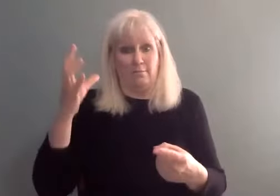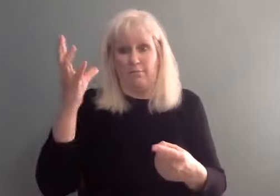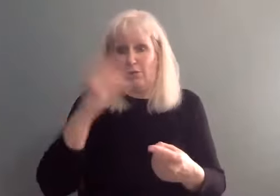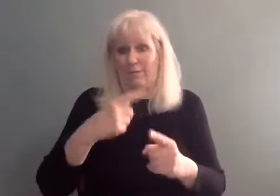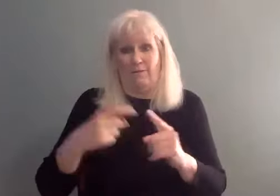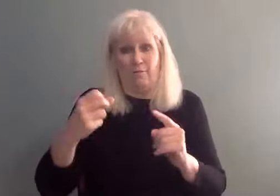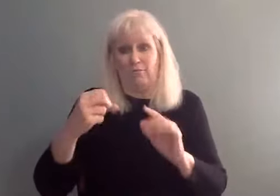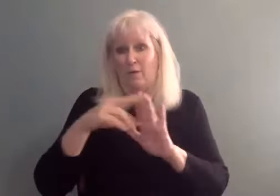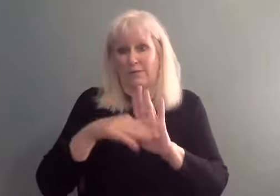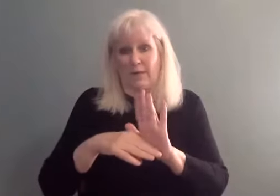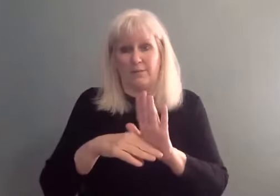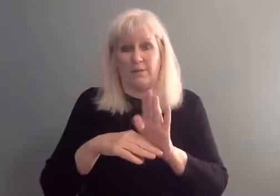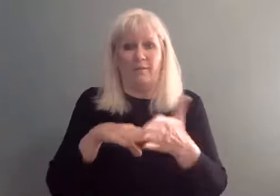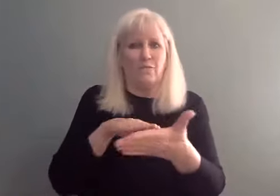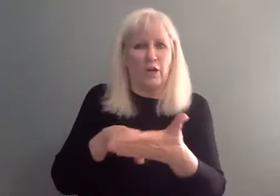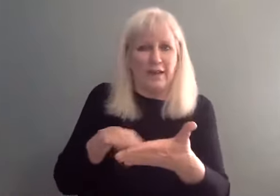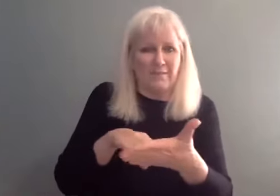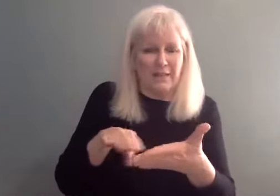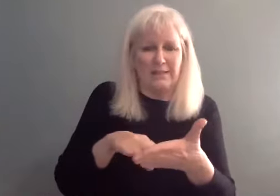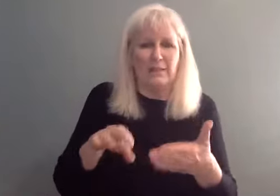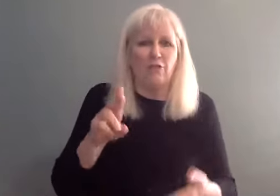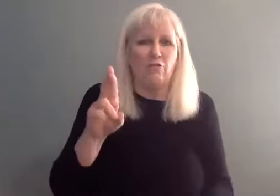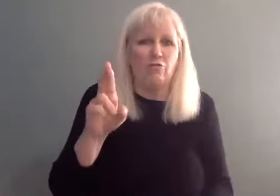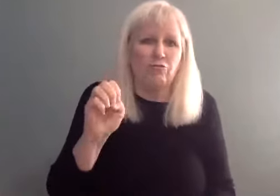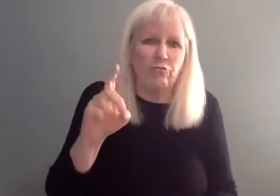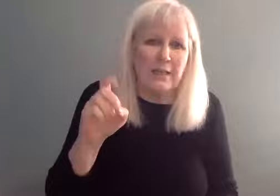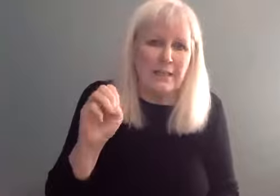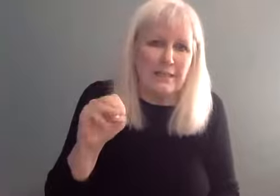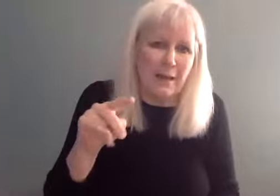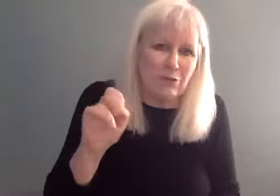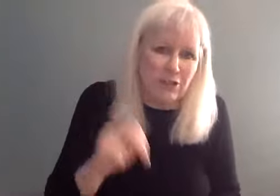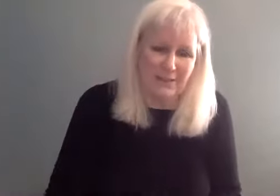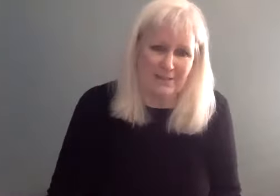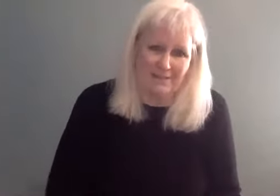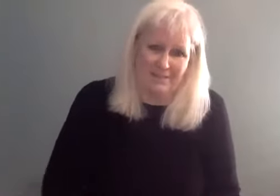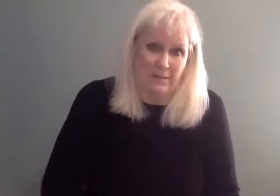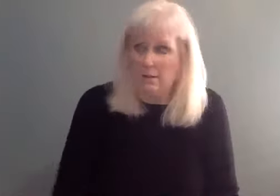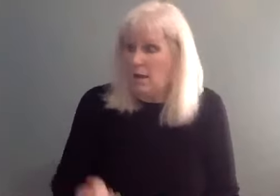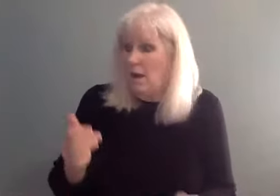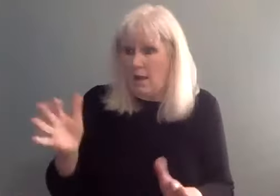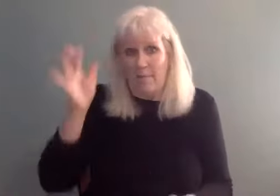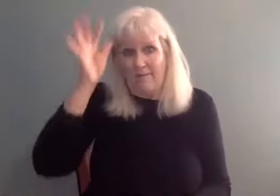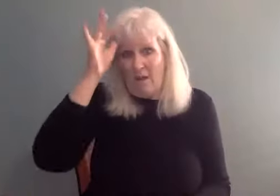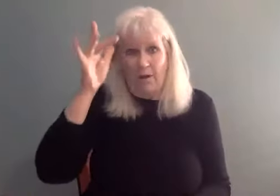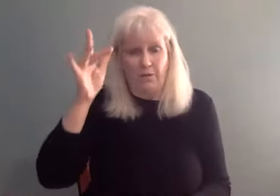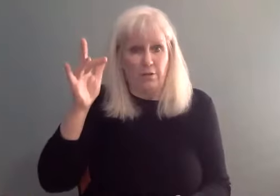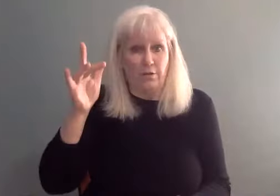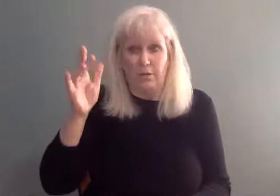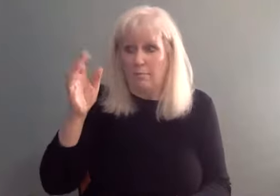the forgiveness, led into the redemption, led into letting my father be the patriarch of the family with me when